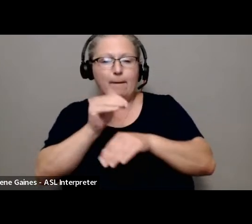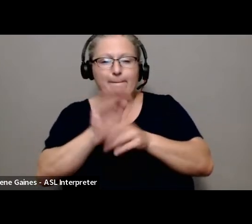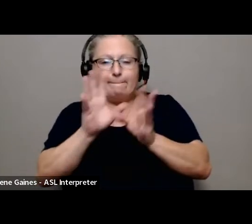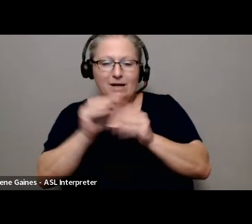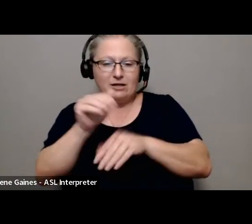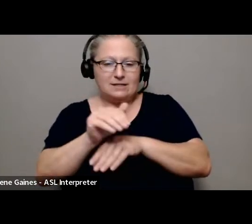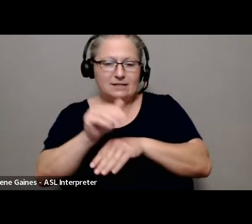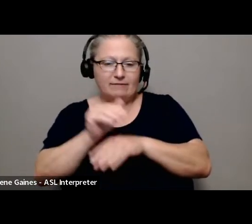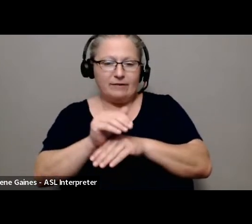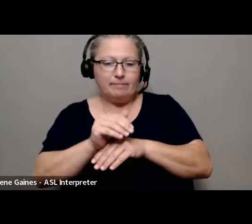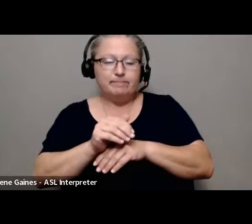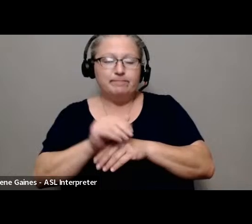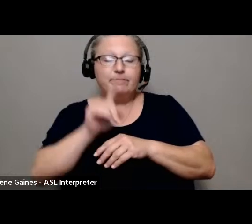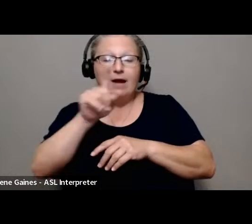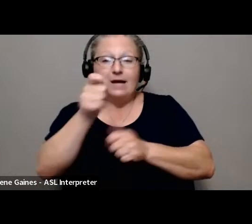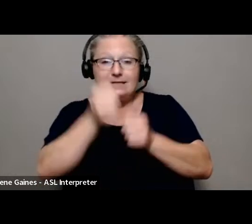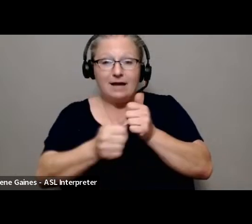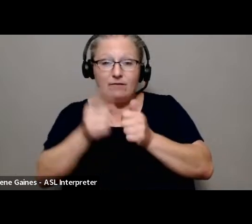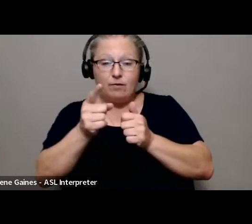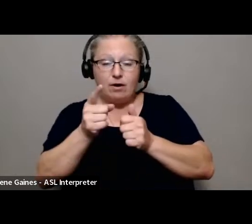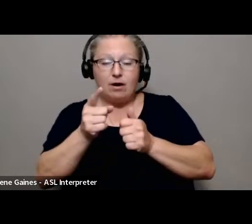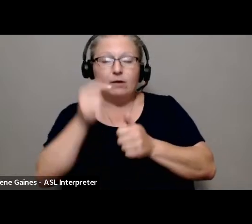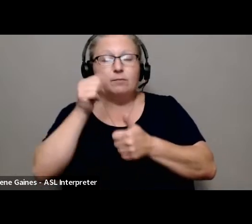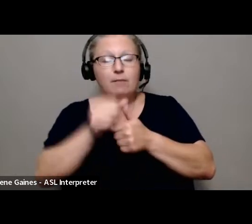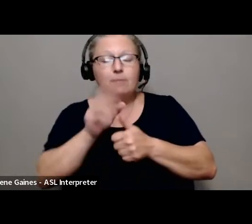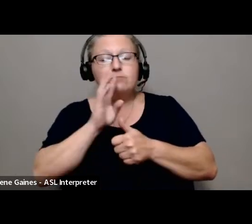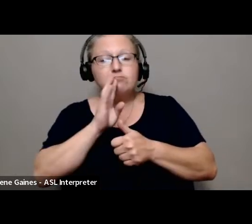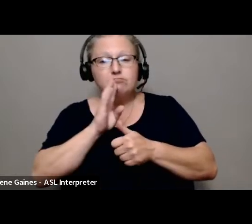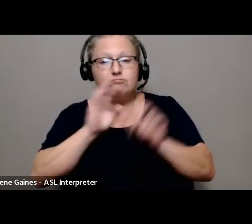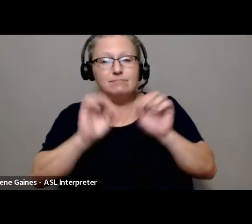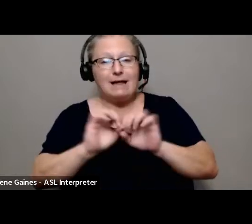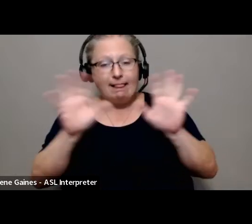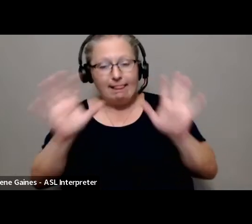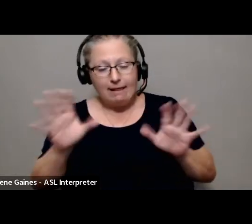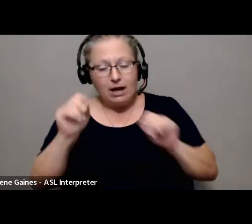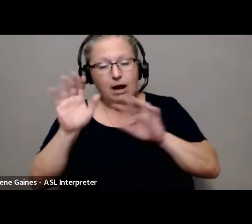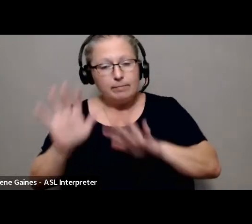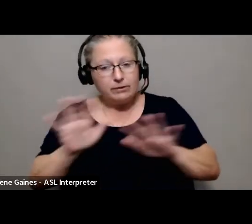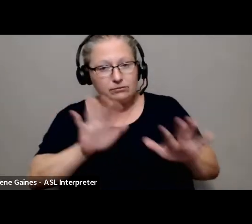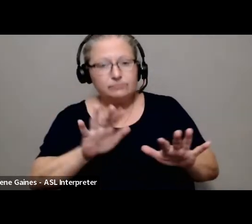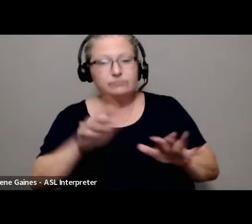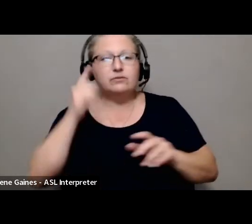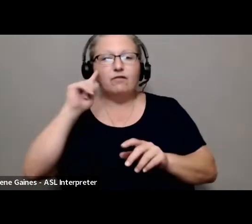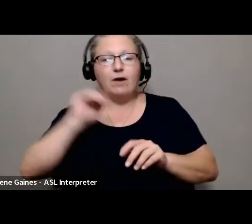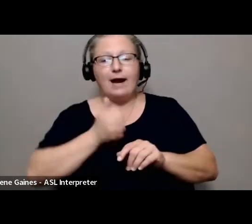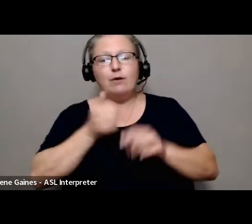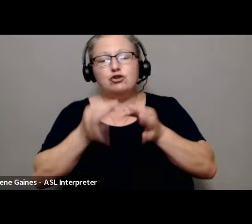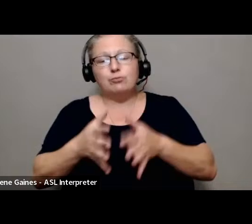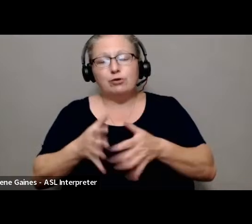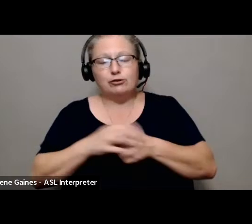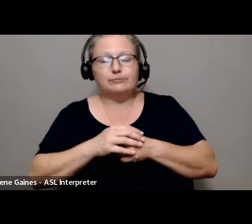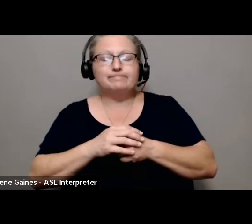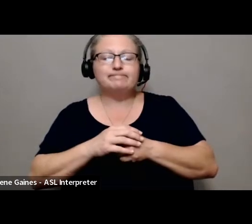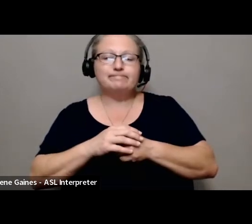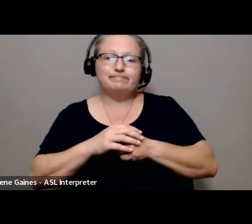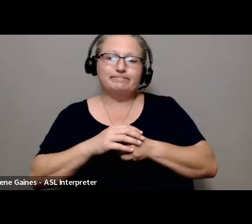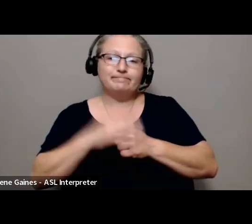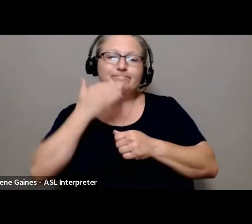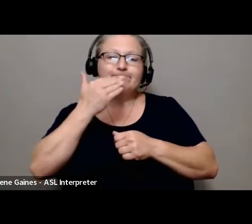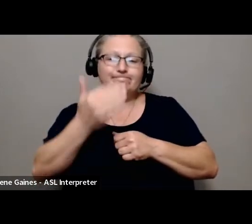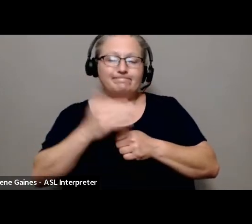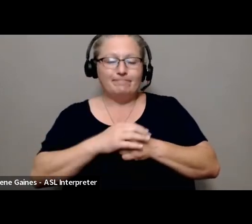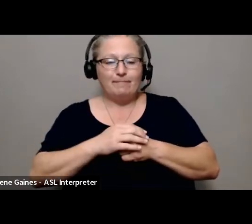evening. We would like to ask everyone to speak at a clear and reasonable pace for our interpreters. Thank